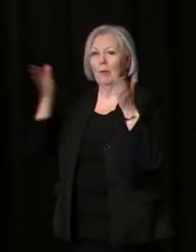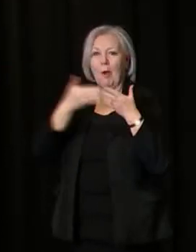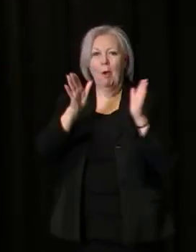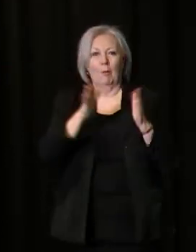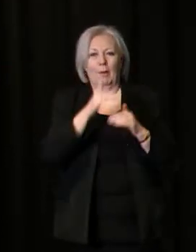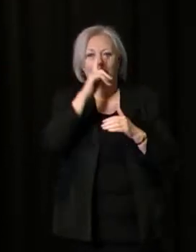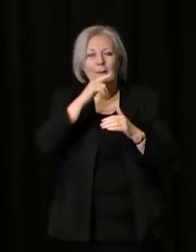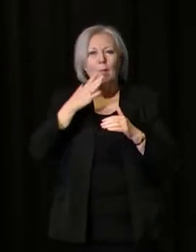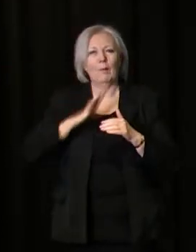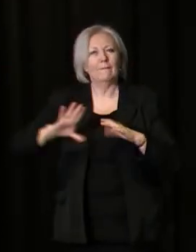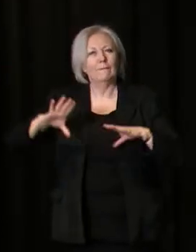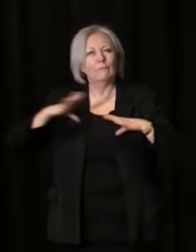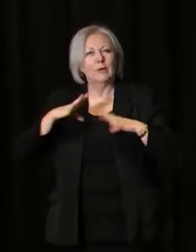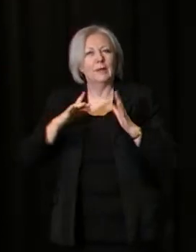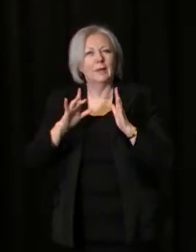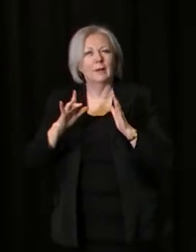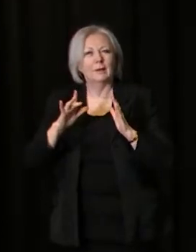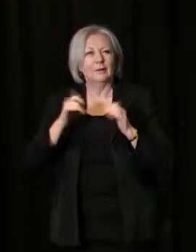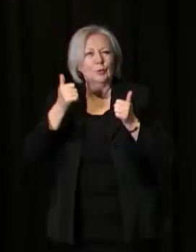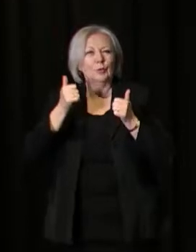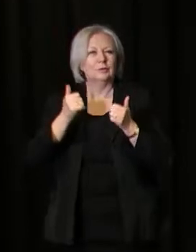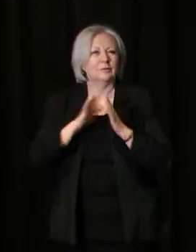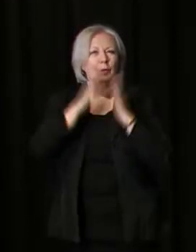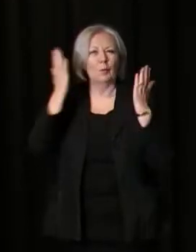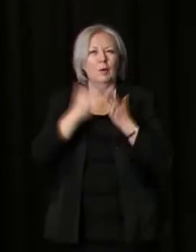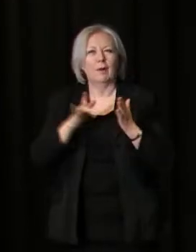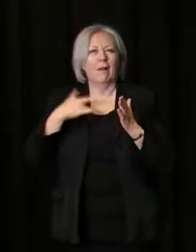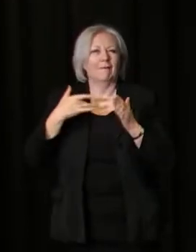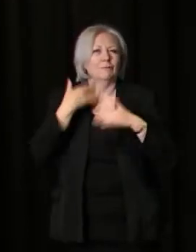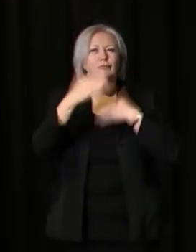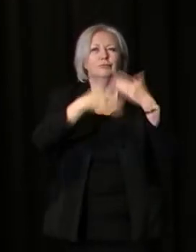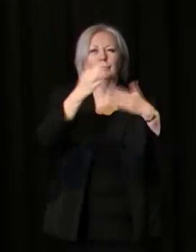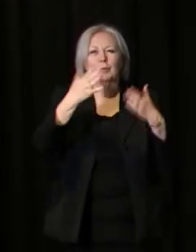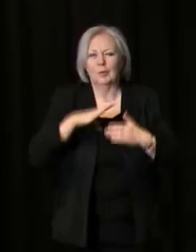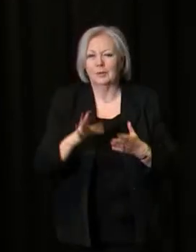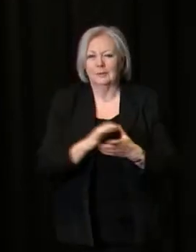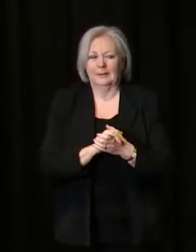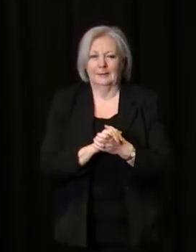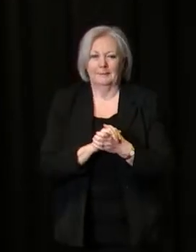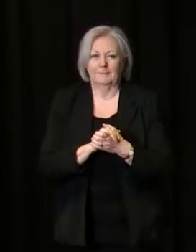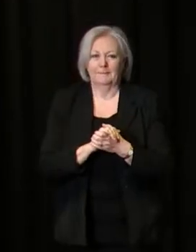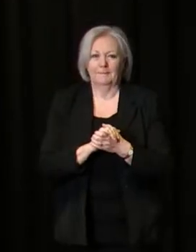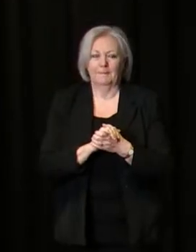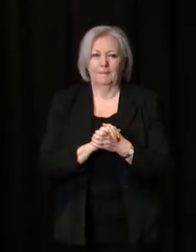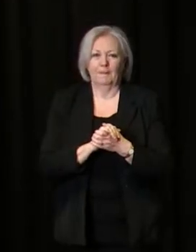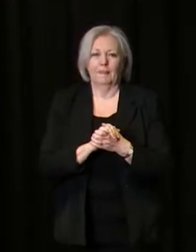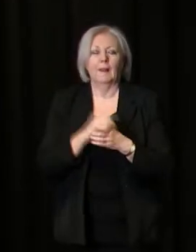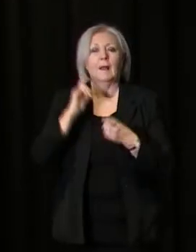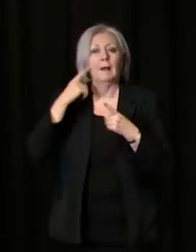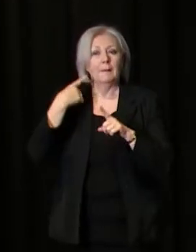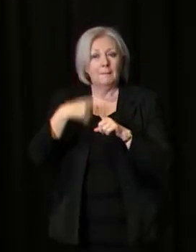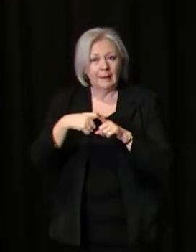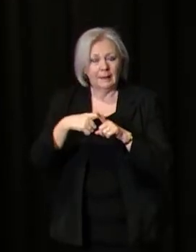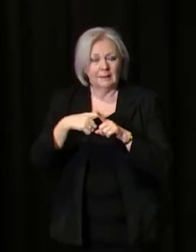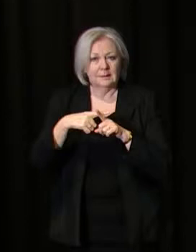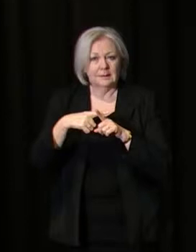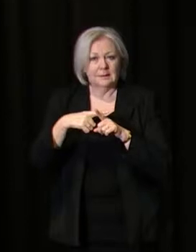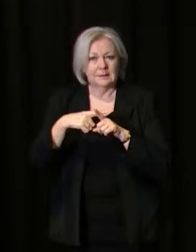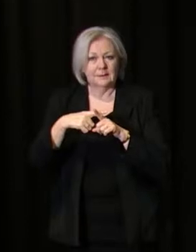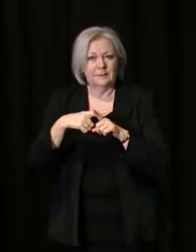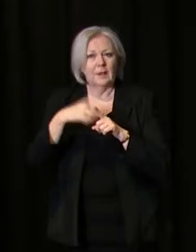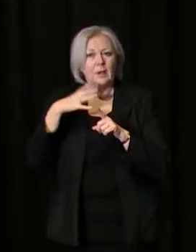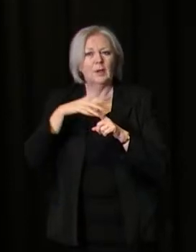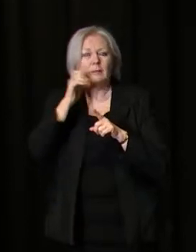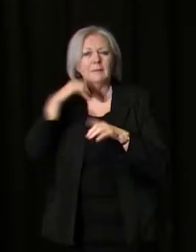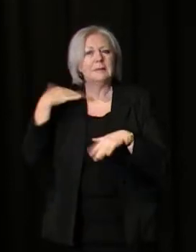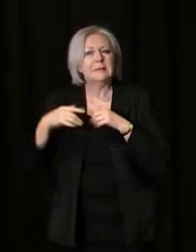they're entitled to, let people get back to their as close to normal life as possible, and then continue the really important work of healing the wounds